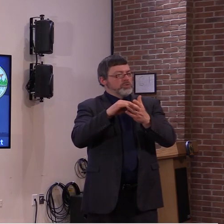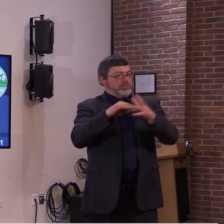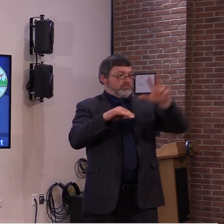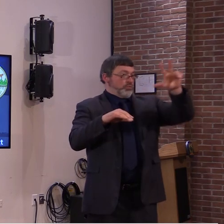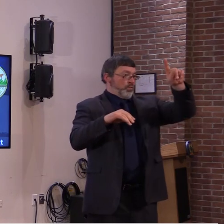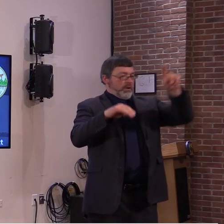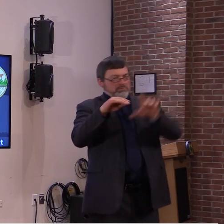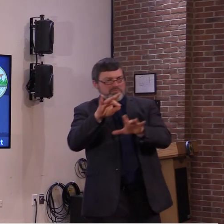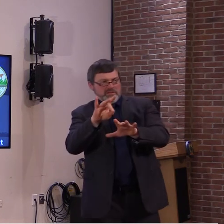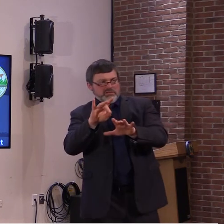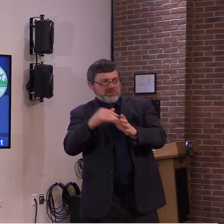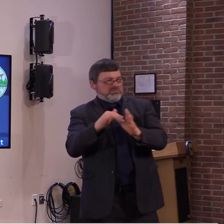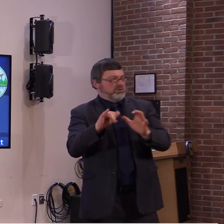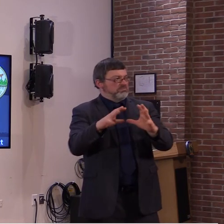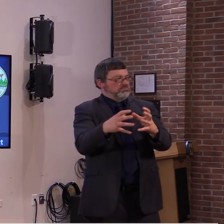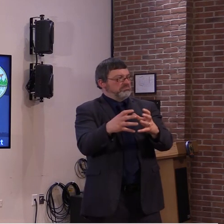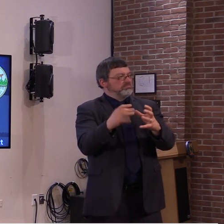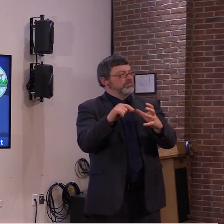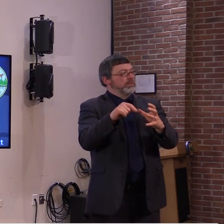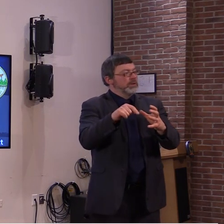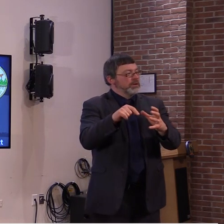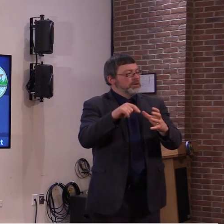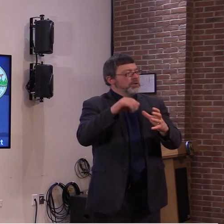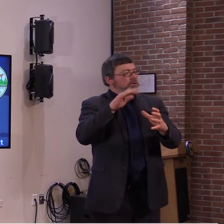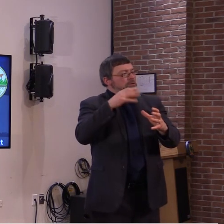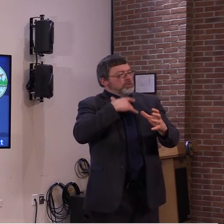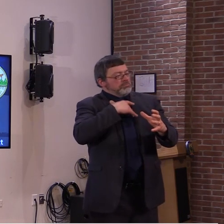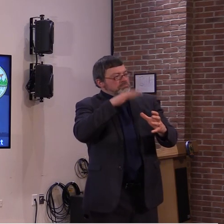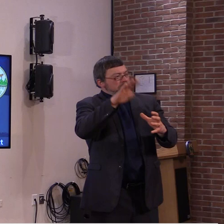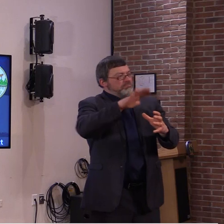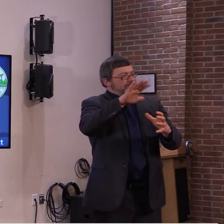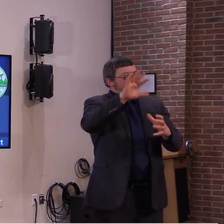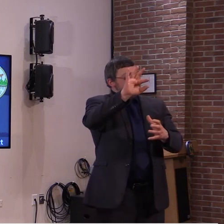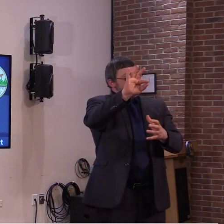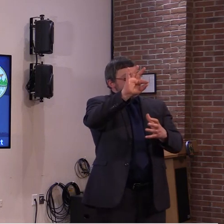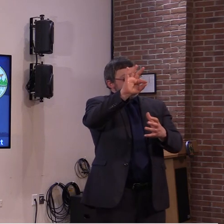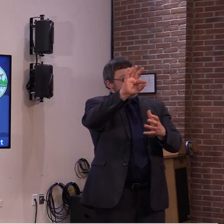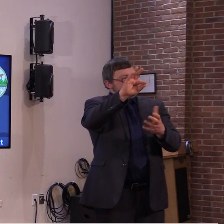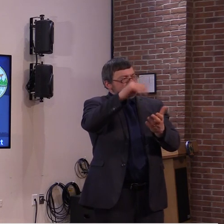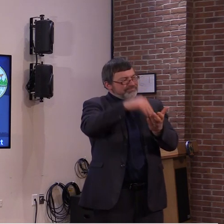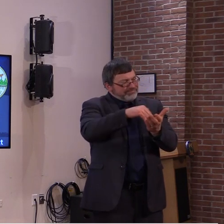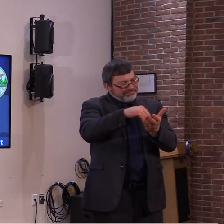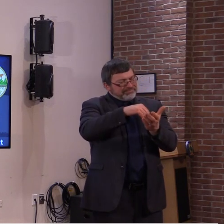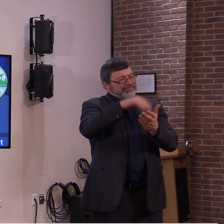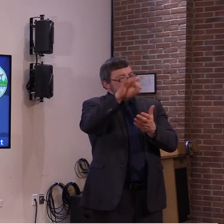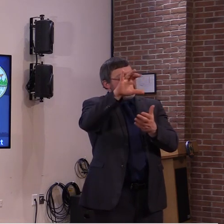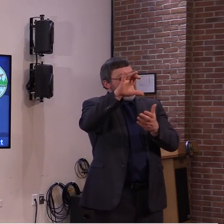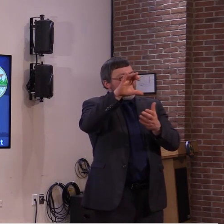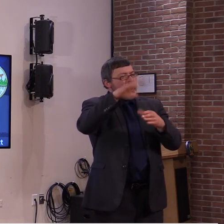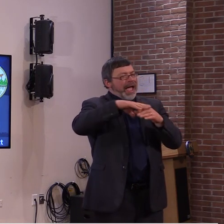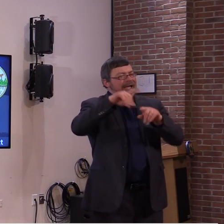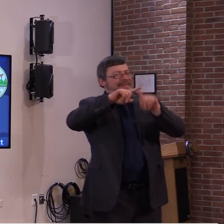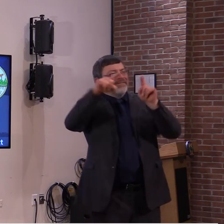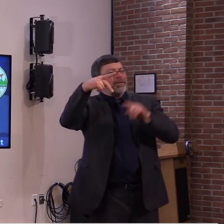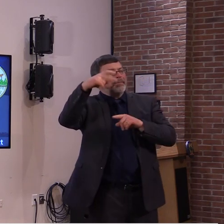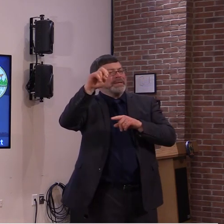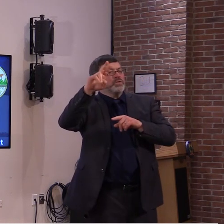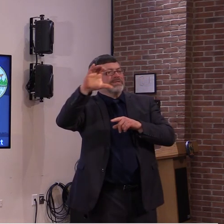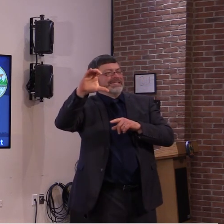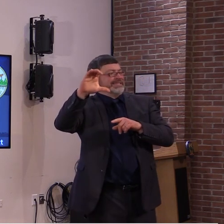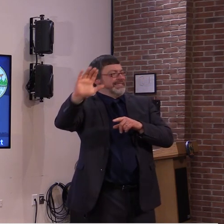about 9,800 people in PEUC and about 11,900. I do believe we've